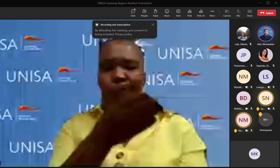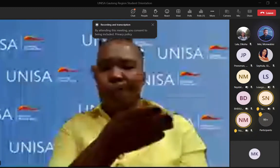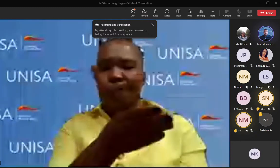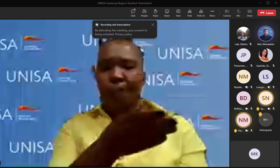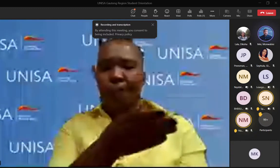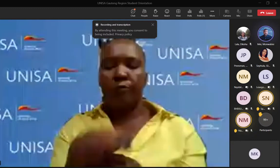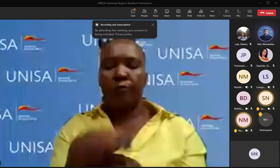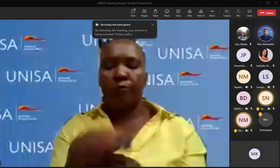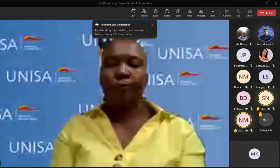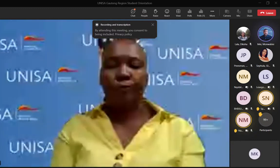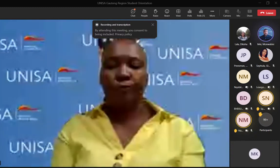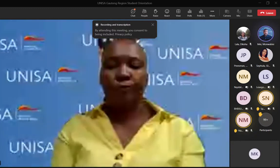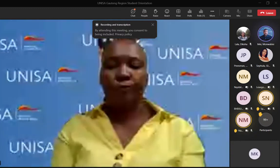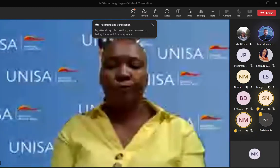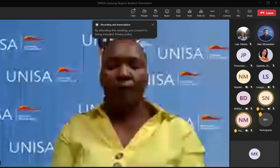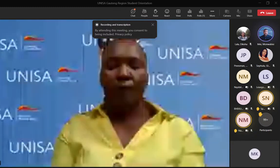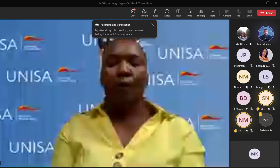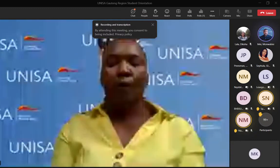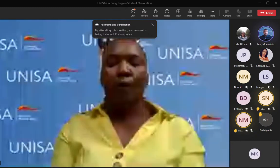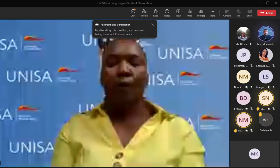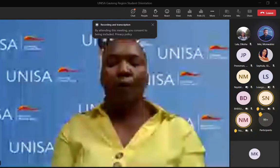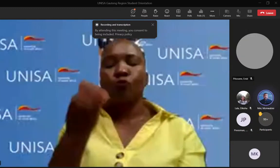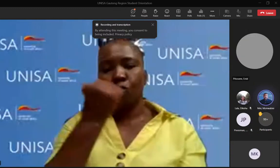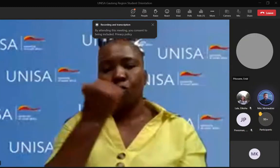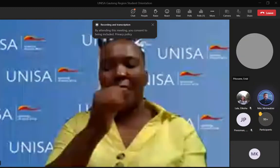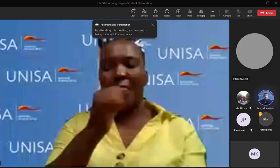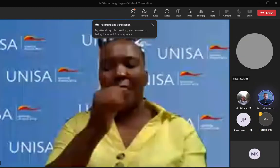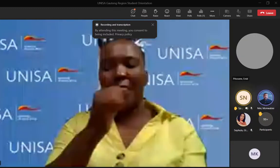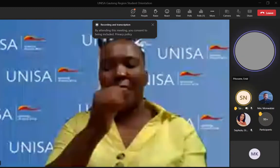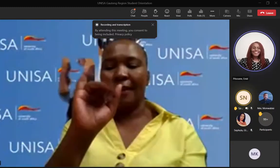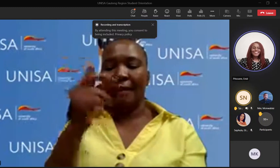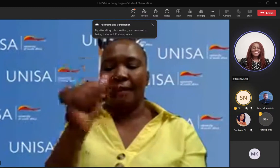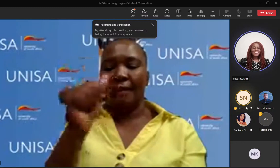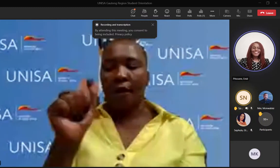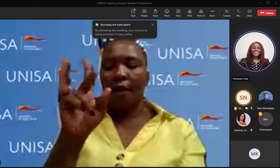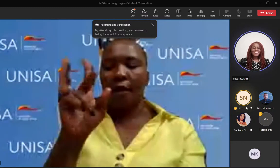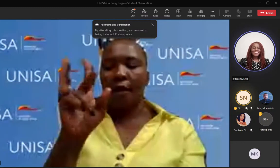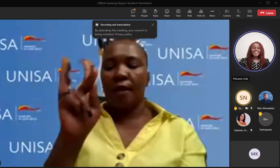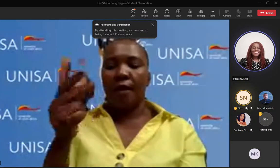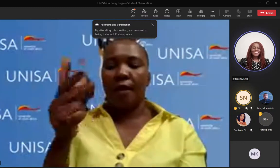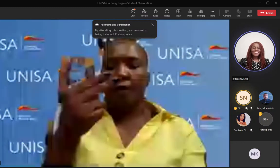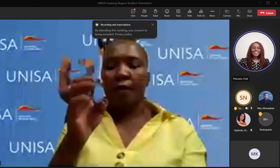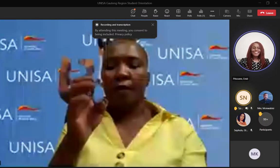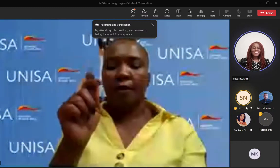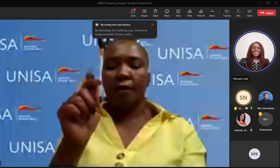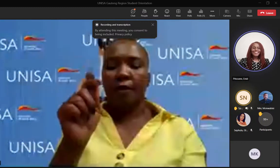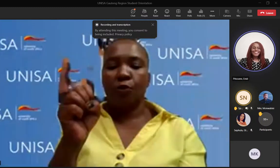is actually I'm sorry for that yes yes yes